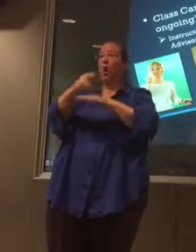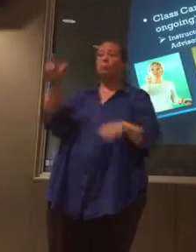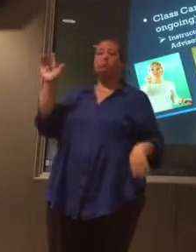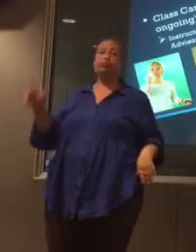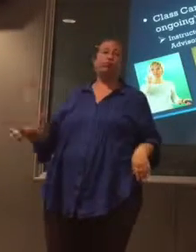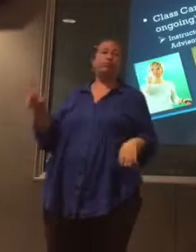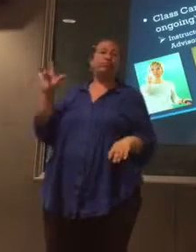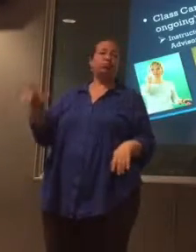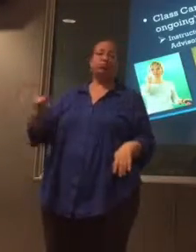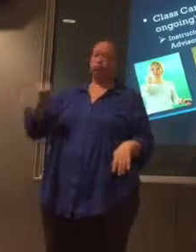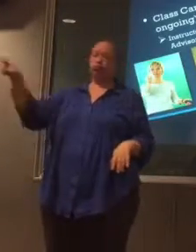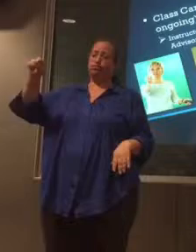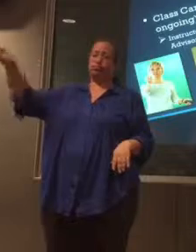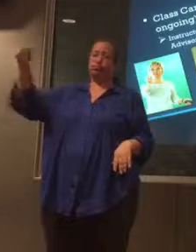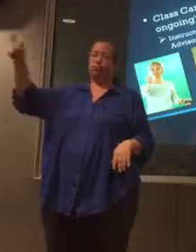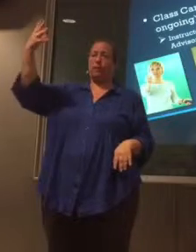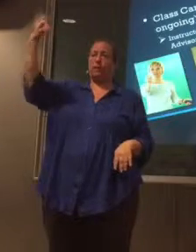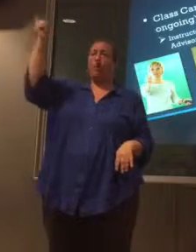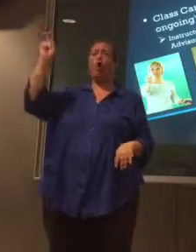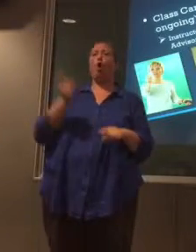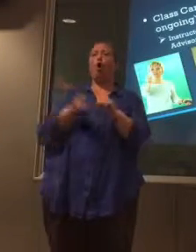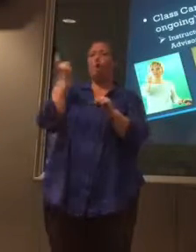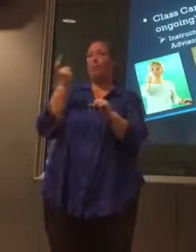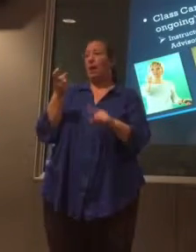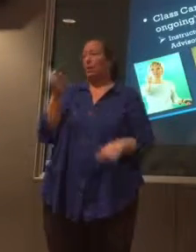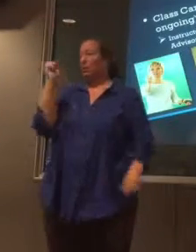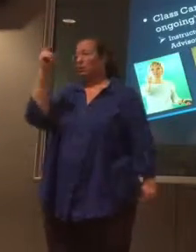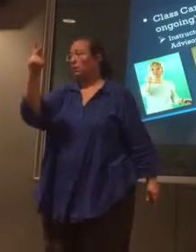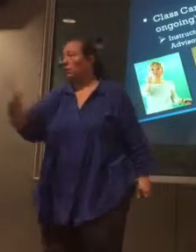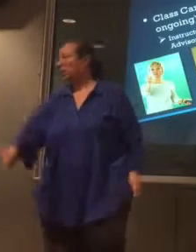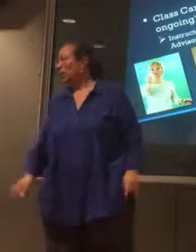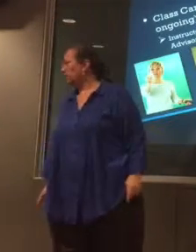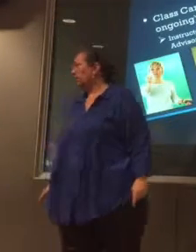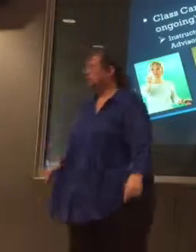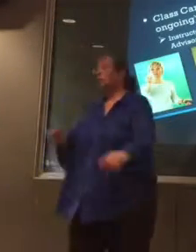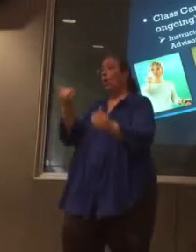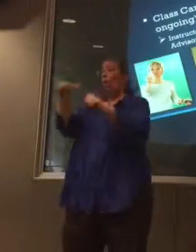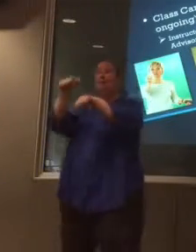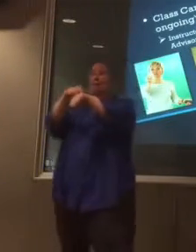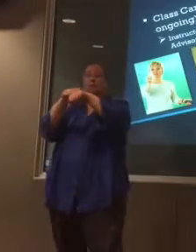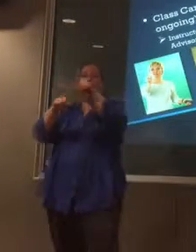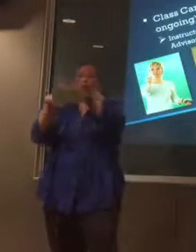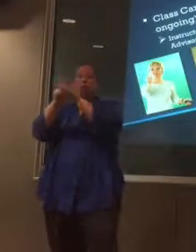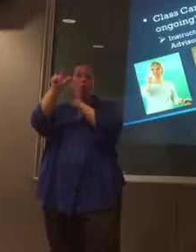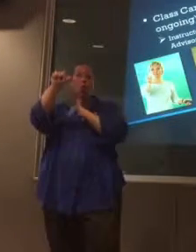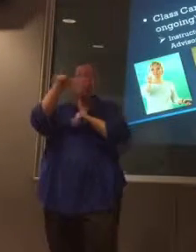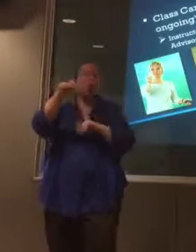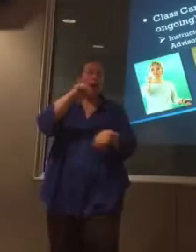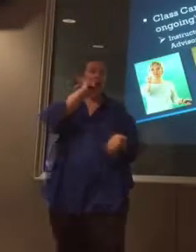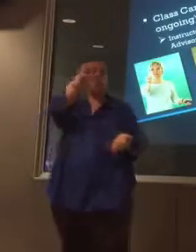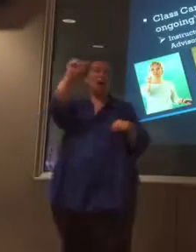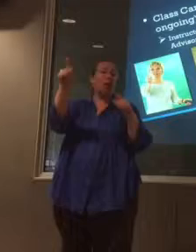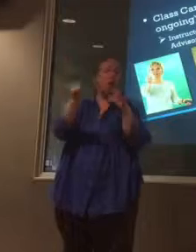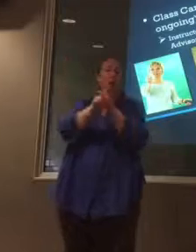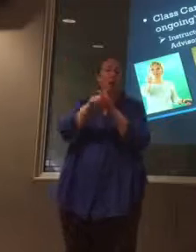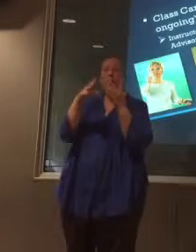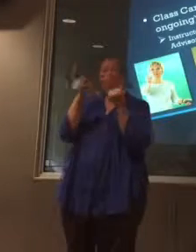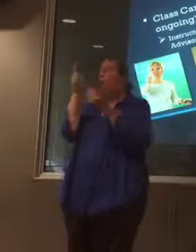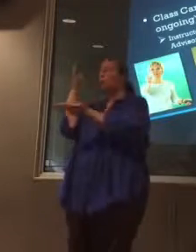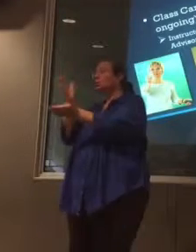email so that every time you can just hit one button and have all 4 addresses populate the message for easy distribution. If you're